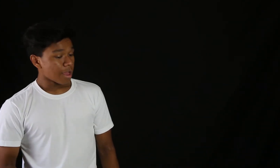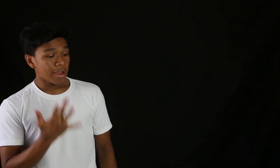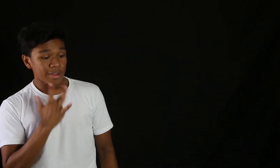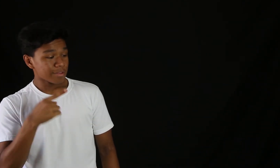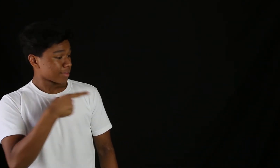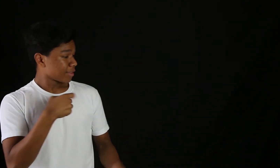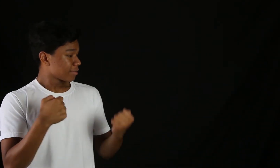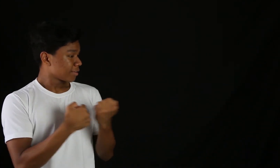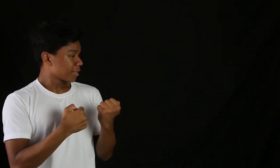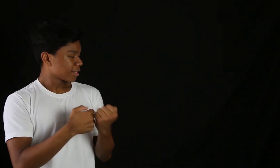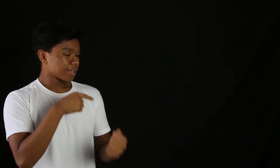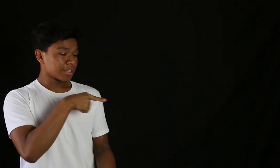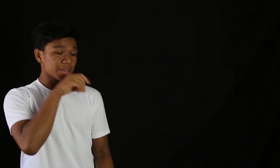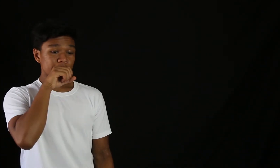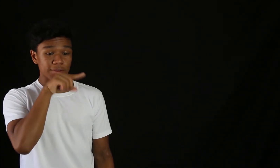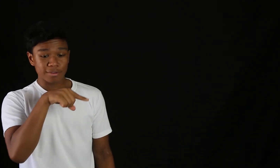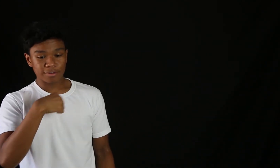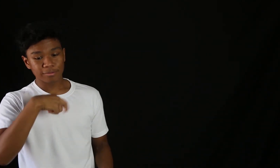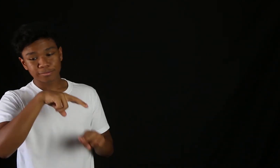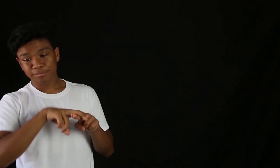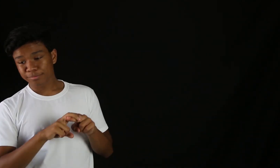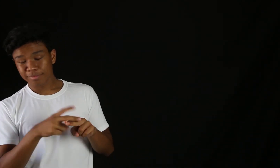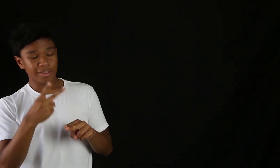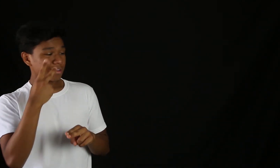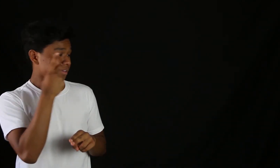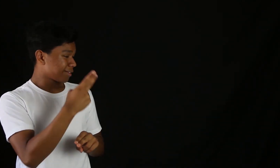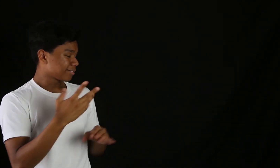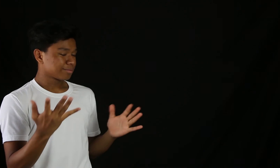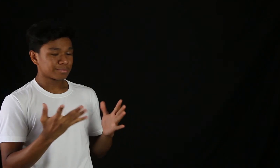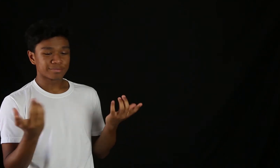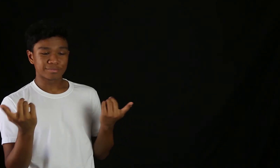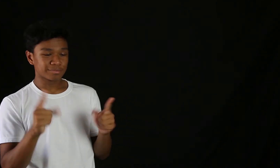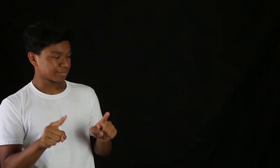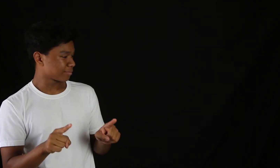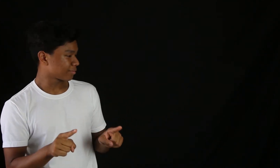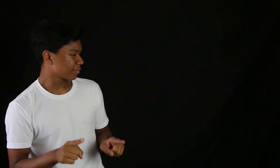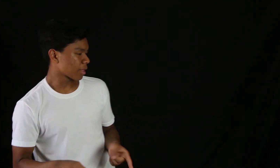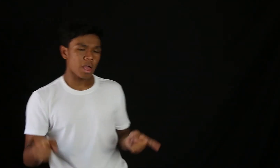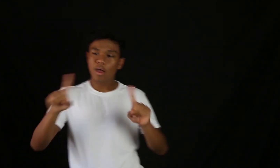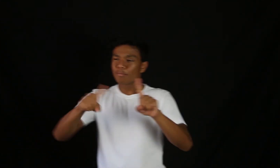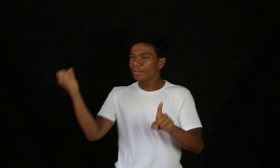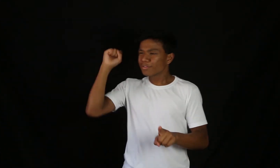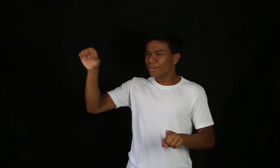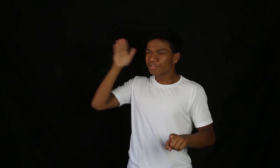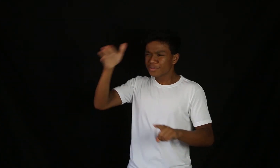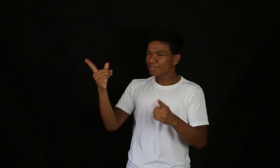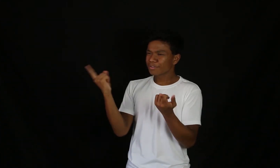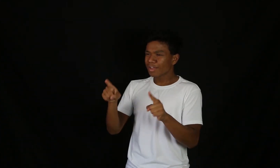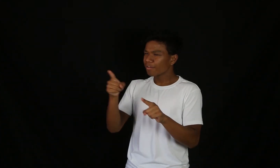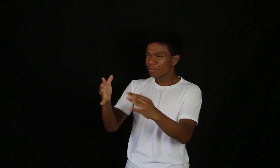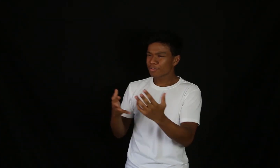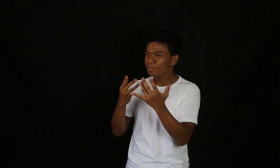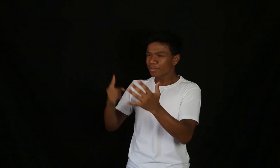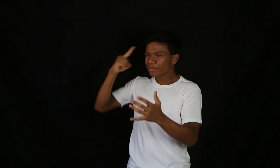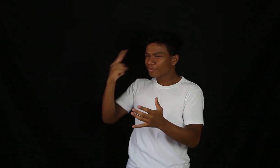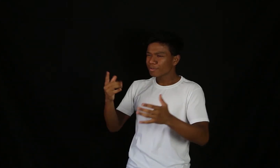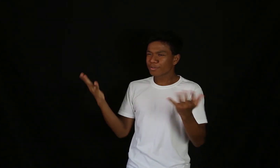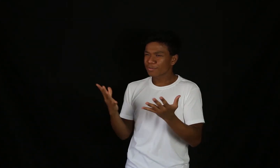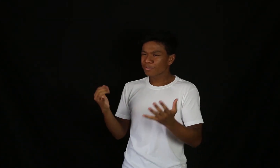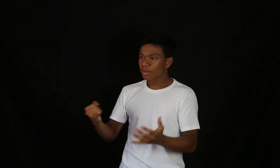Good luck with that. You're taking a stand. You spit, I'ma sit. We'll see where we land. Oh. The revolution's imminent. What do you stall